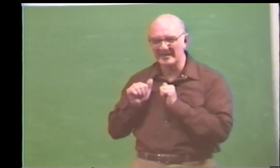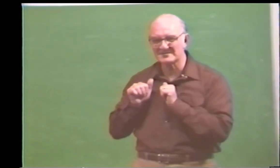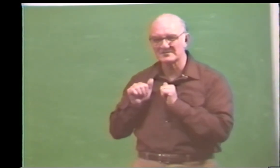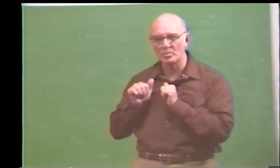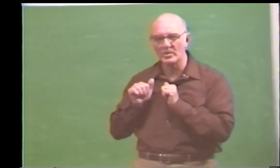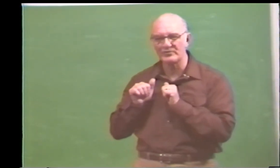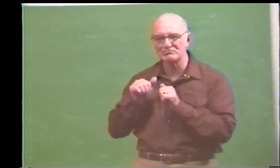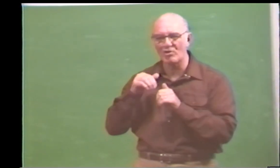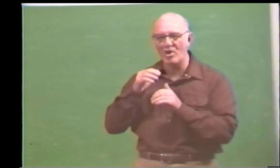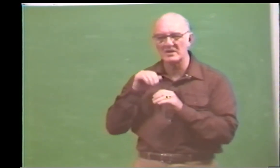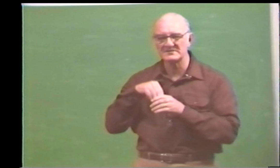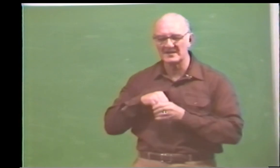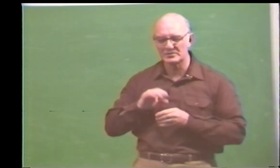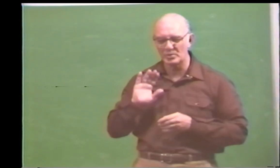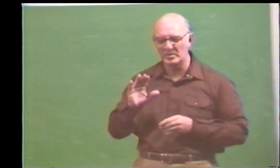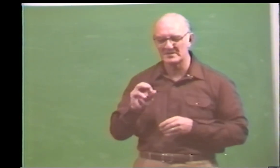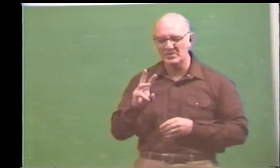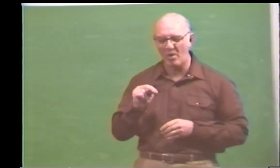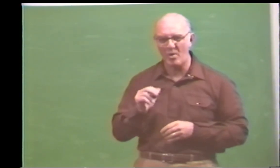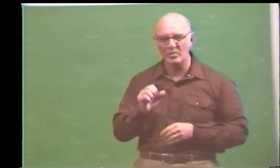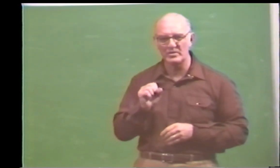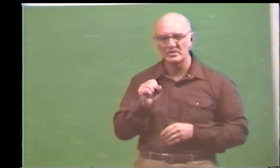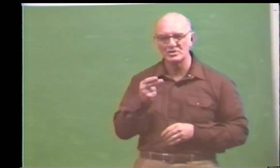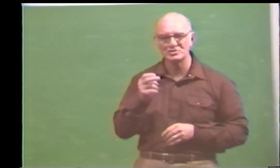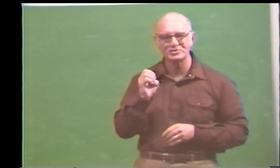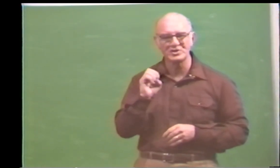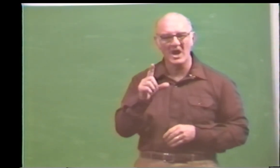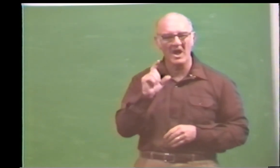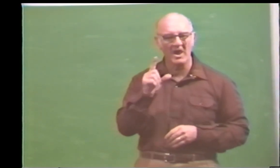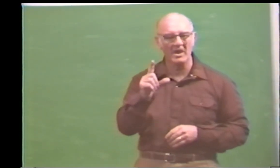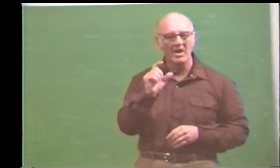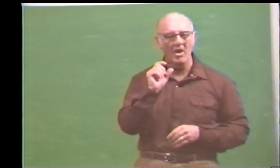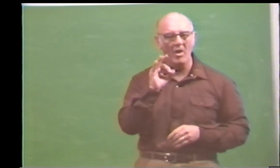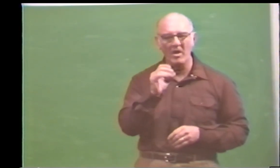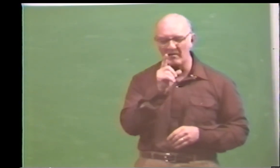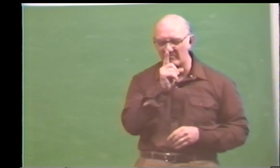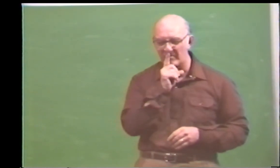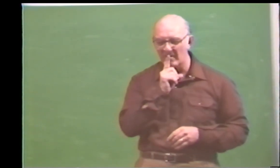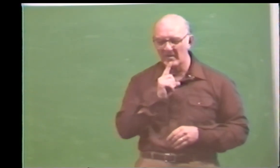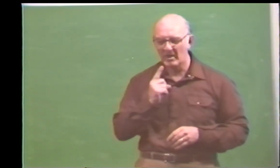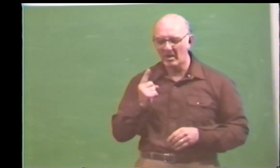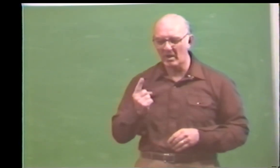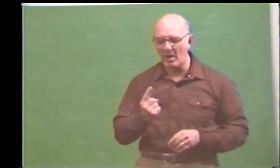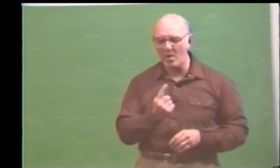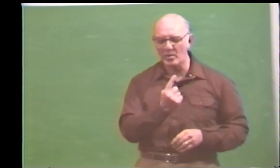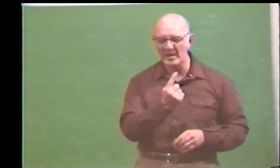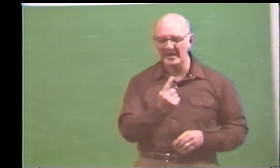retreats, withdraws into his own cell of